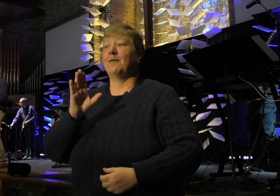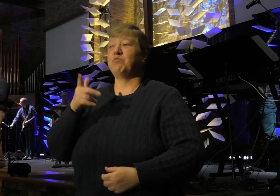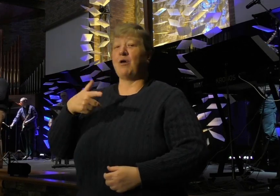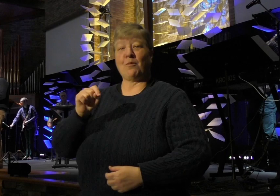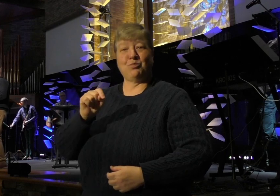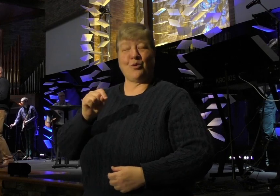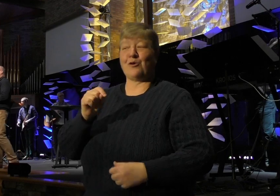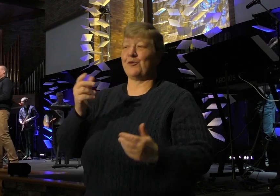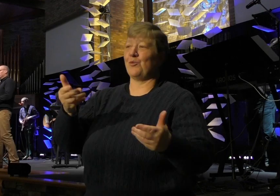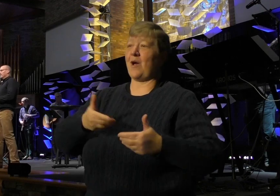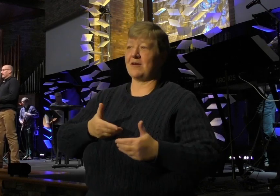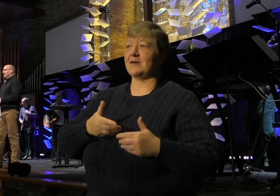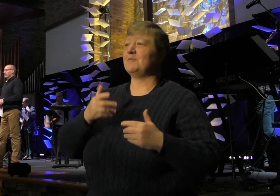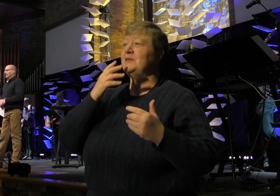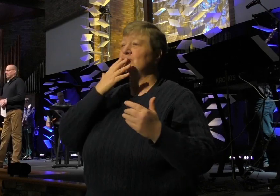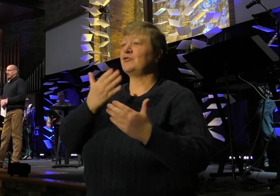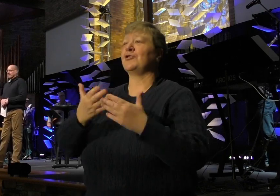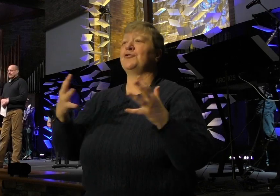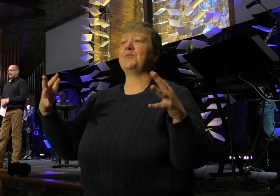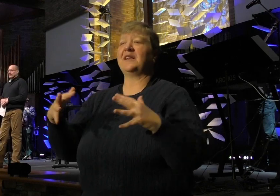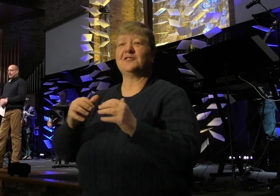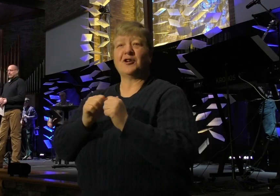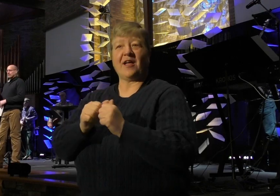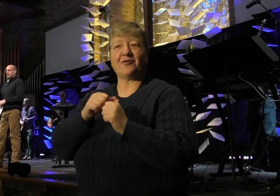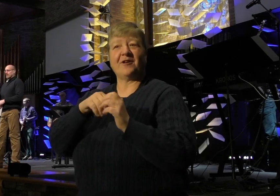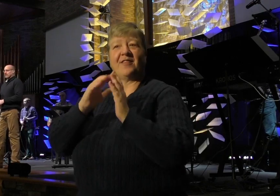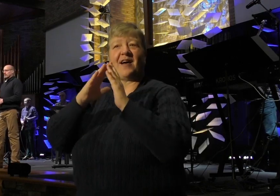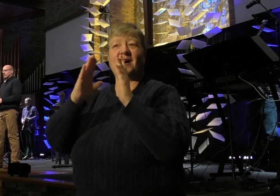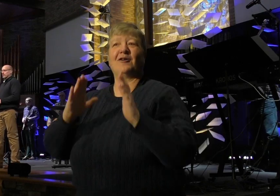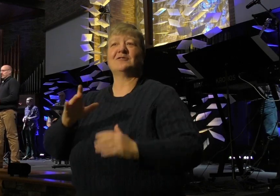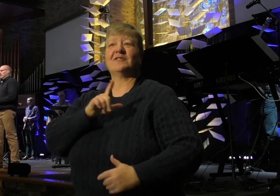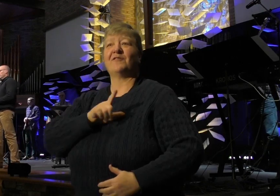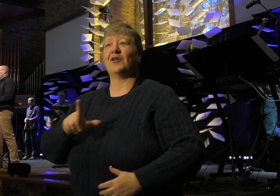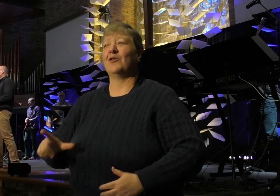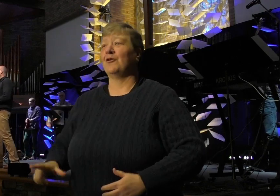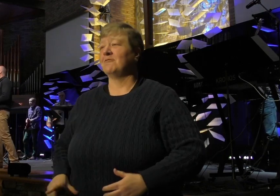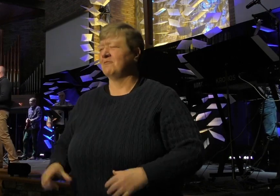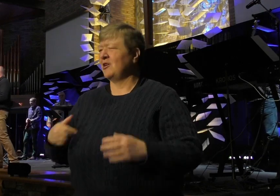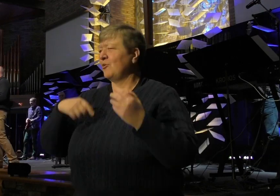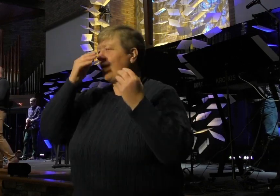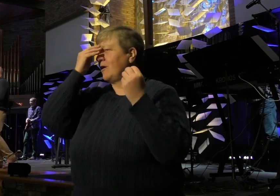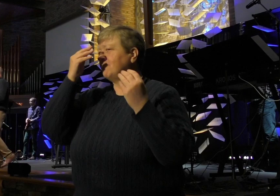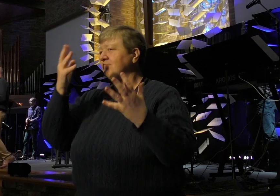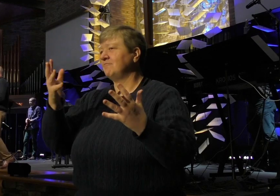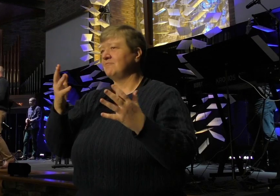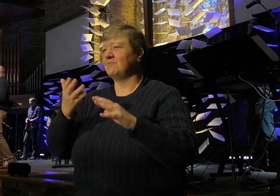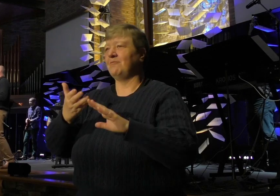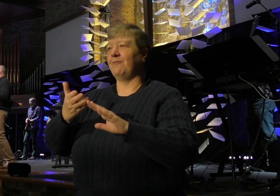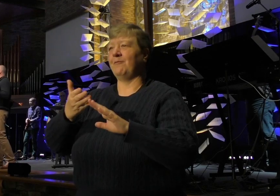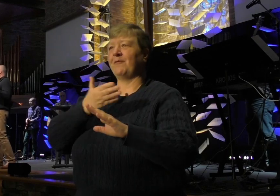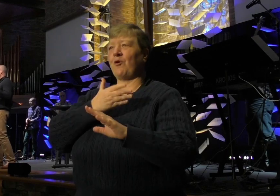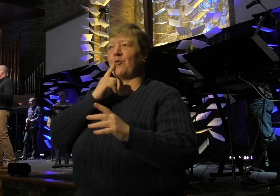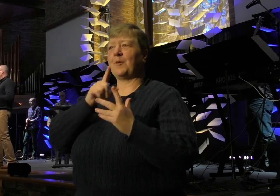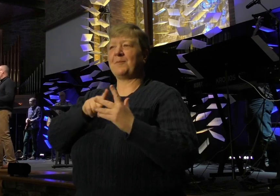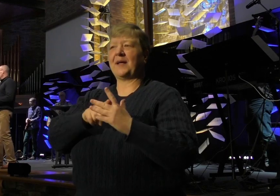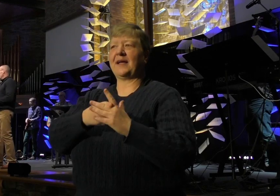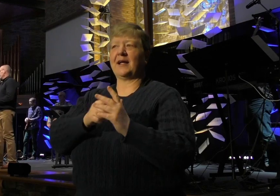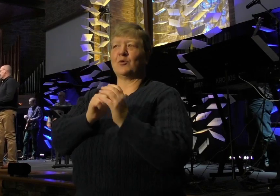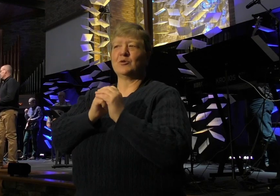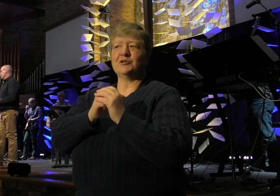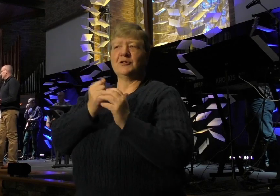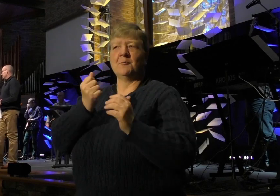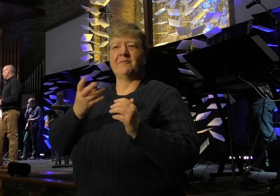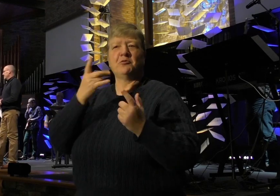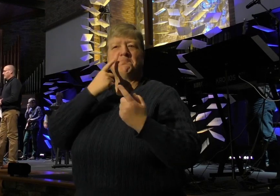campus, welcome. It's good to be together, good to be in the house of the Lord. And just want to let you know a few things before we begin our worship. And I hope that you're